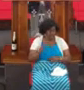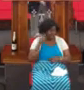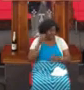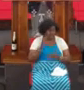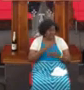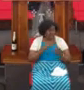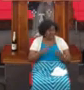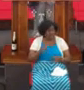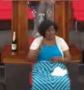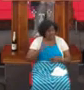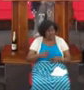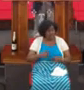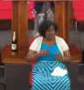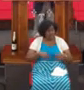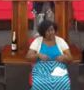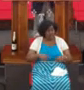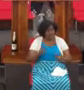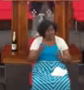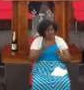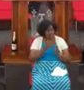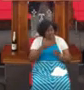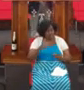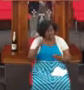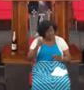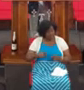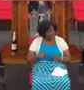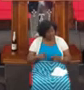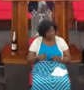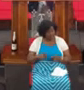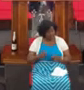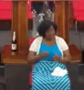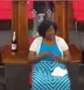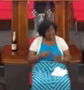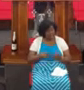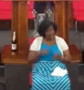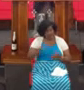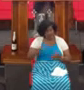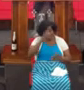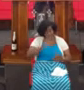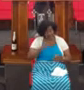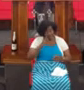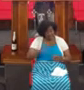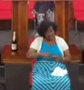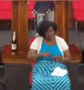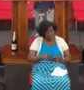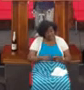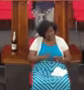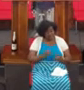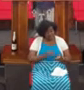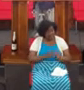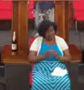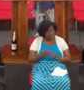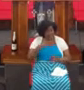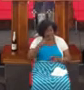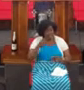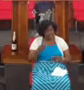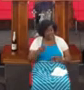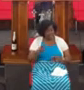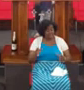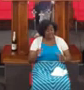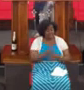need, and we go and we meet those needs. This man was in need, the Bible said, this good Samaritan took